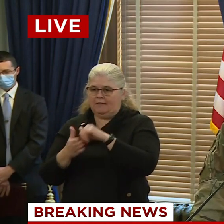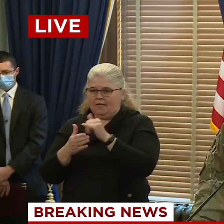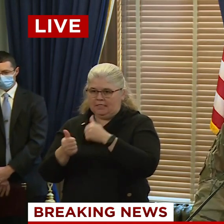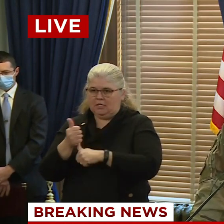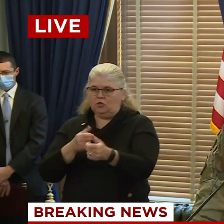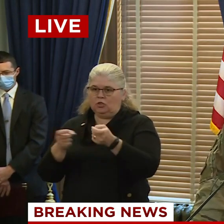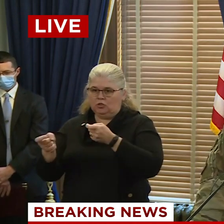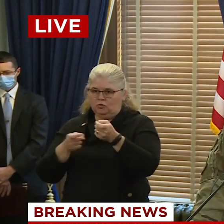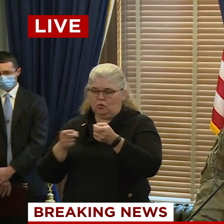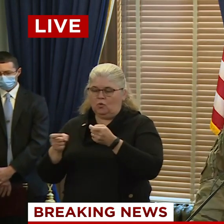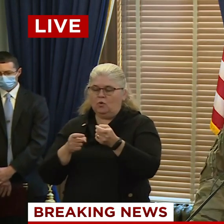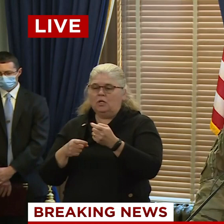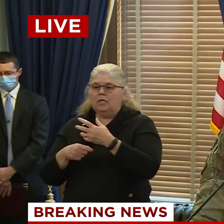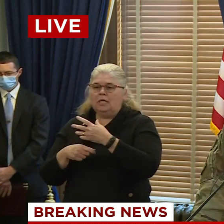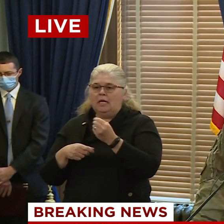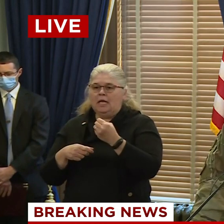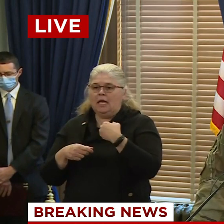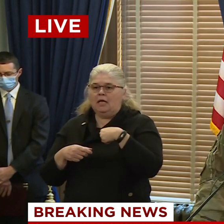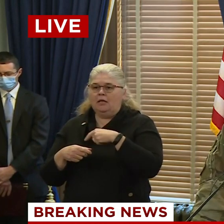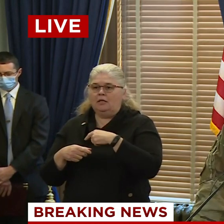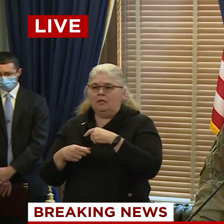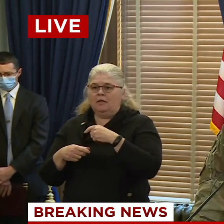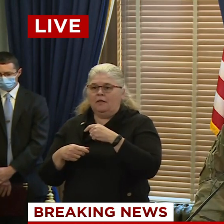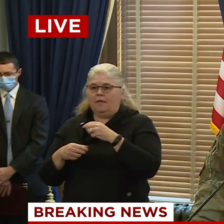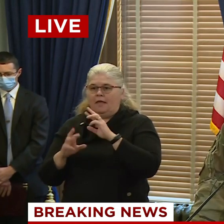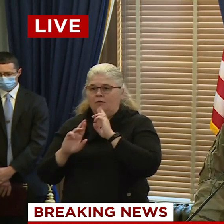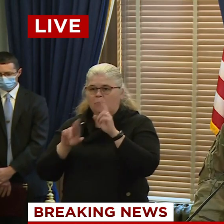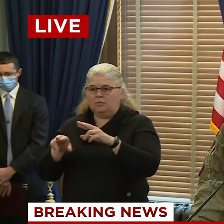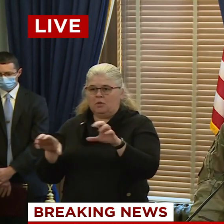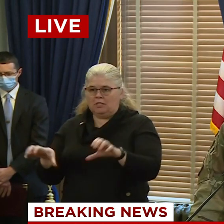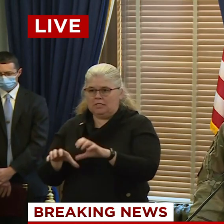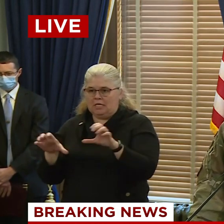control, and they're managing that resource, that response action